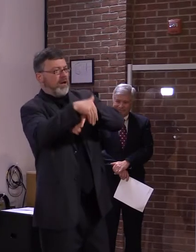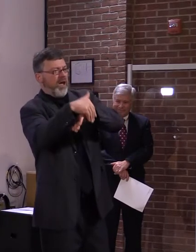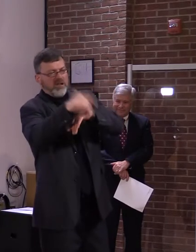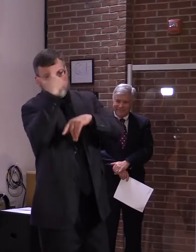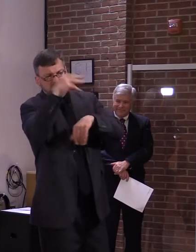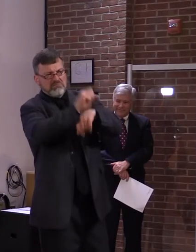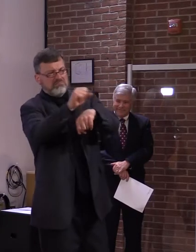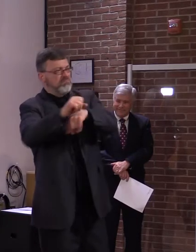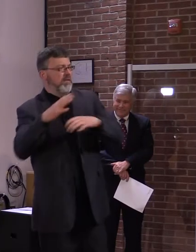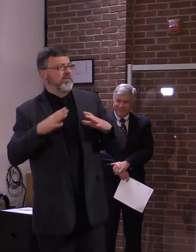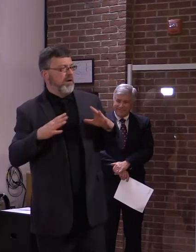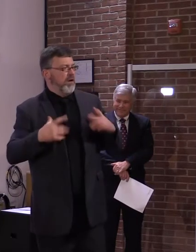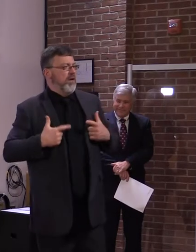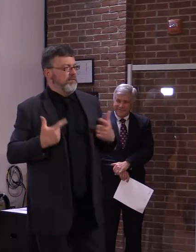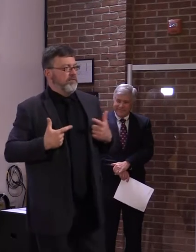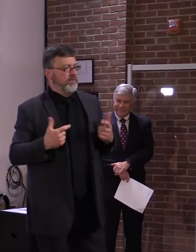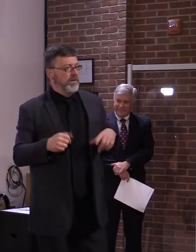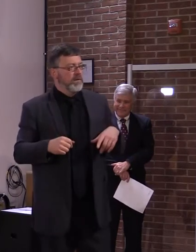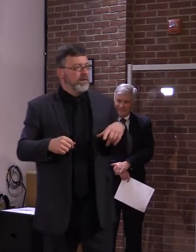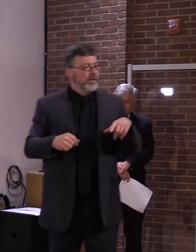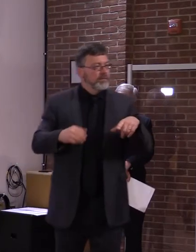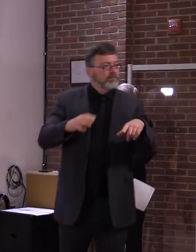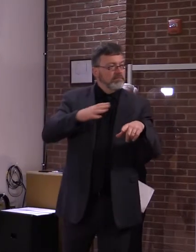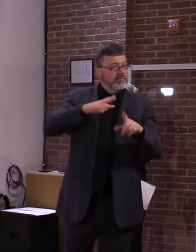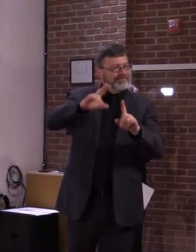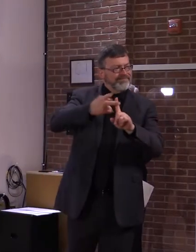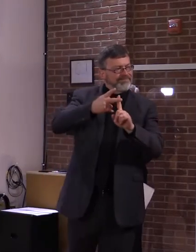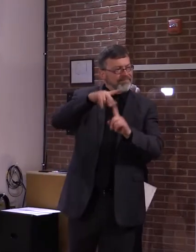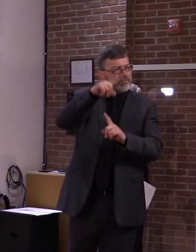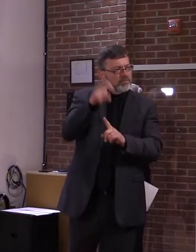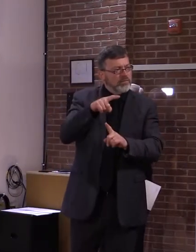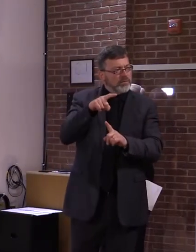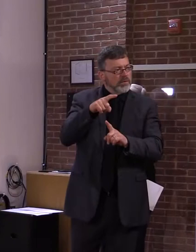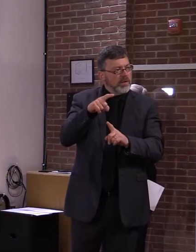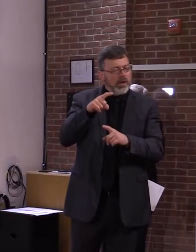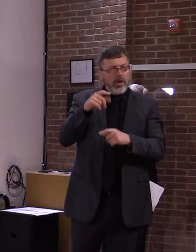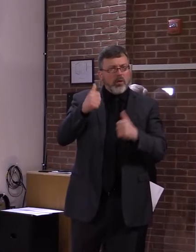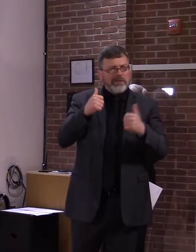I was going to say, which member of the administration pushed you hardest to make this